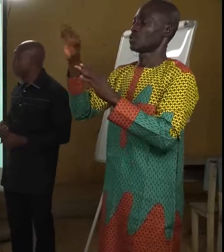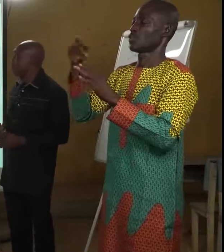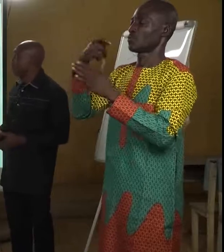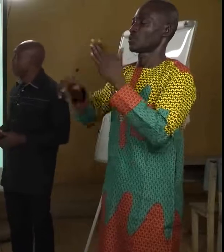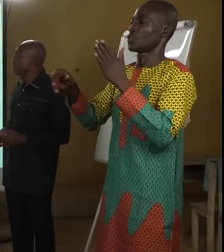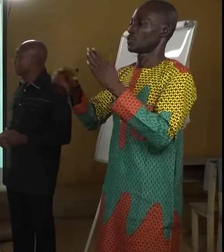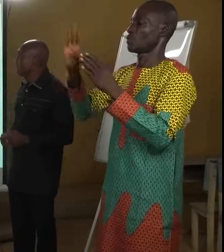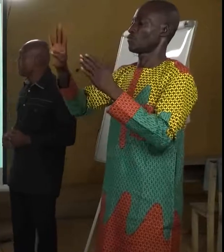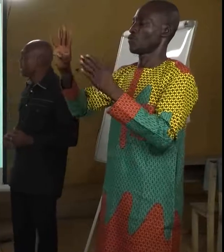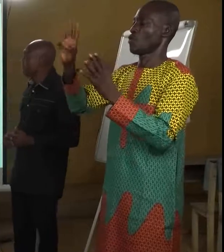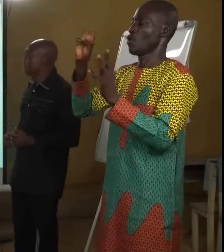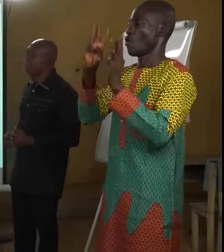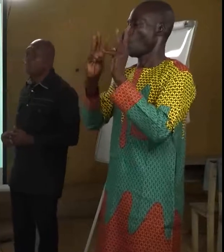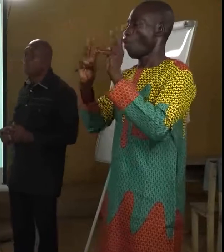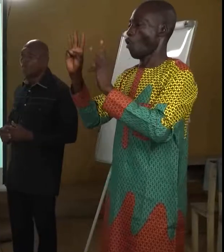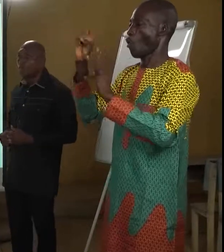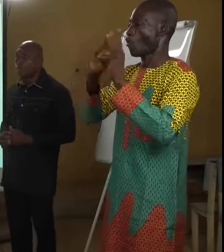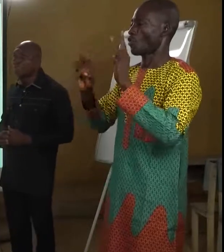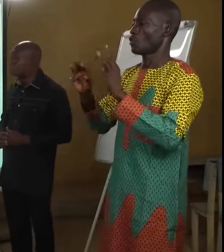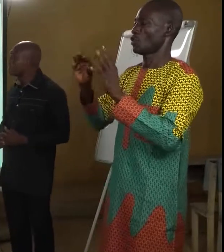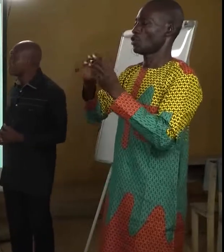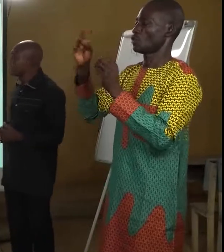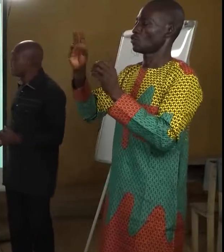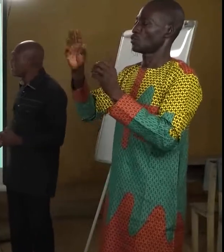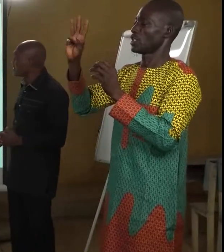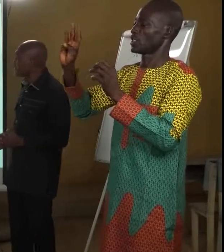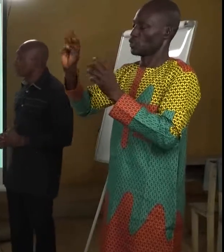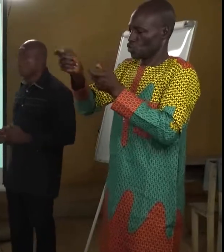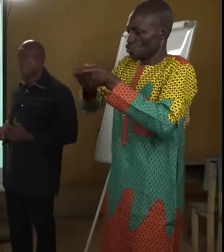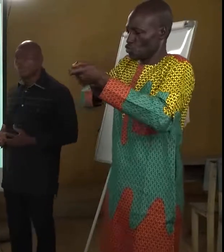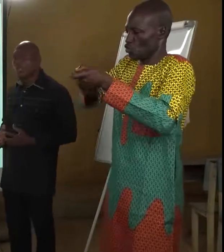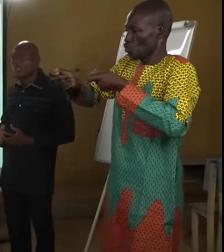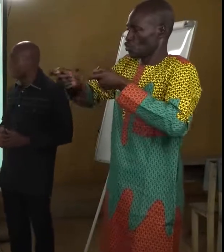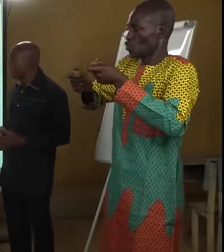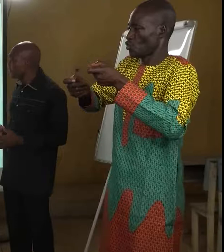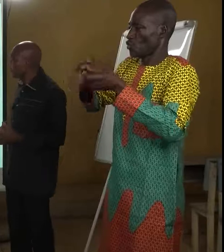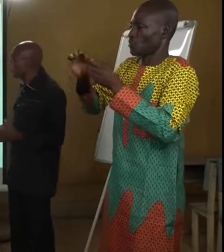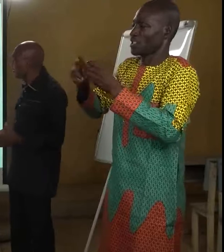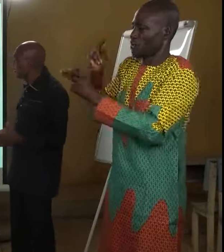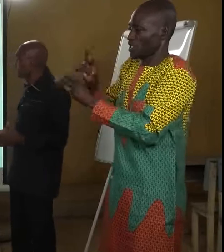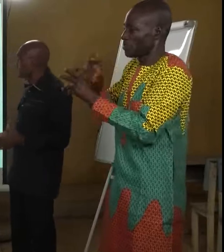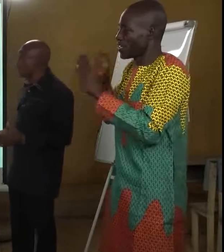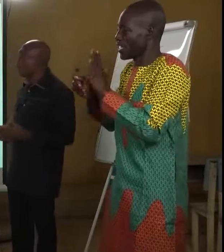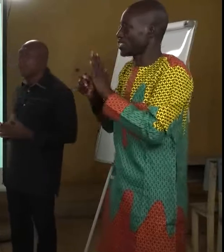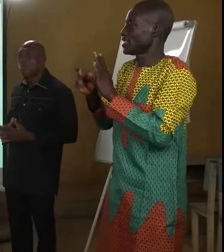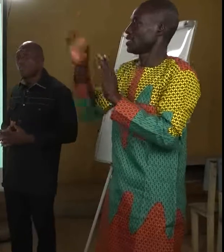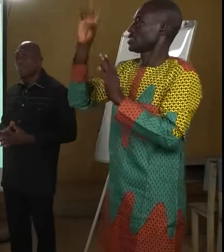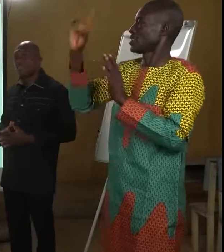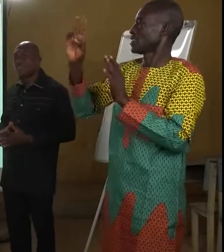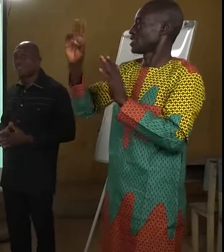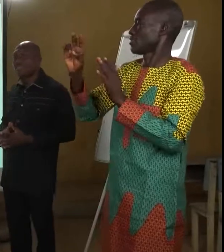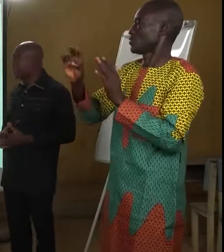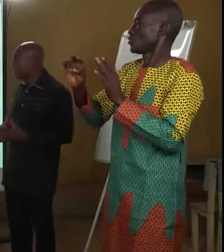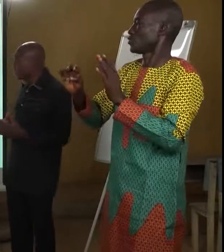war. Five, monopoly. Six, hoarding. Seven, poor